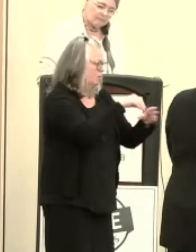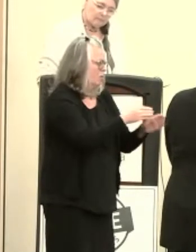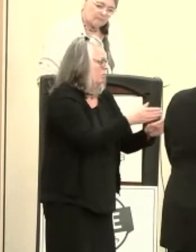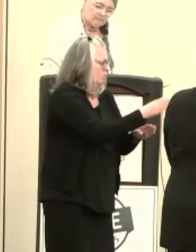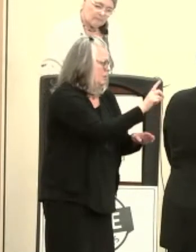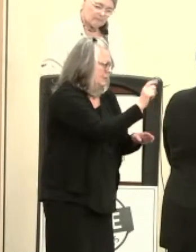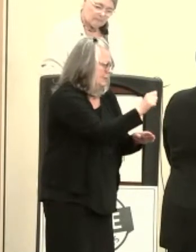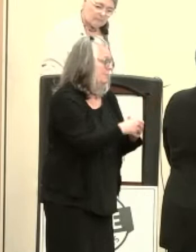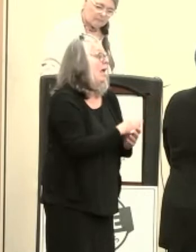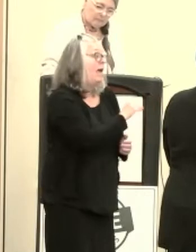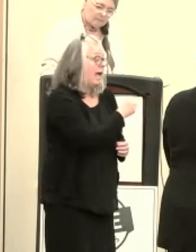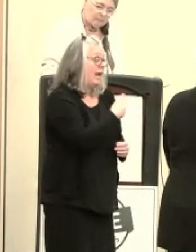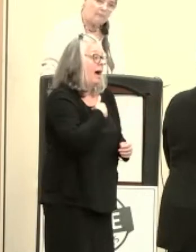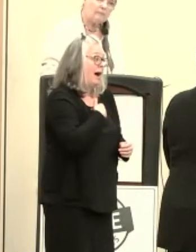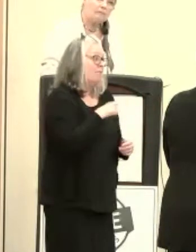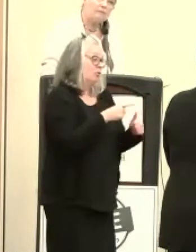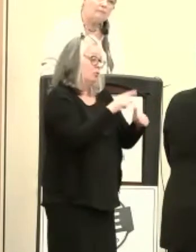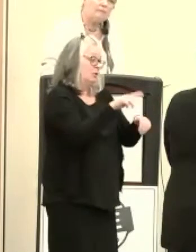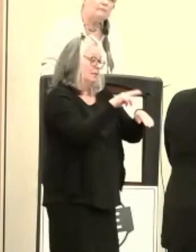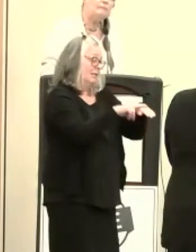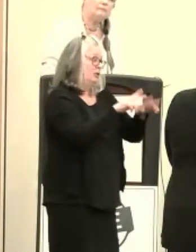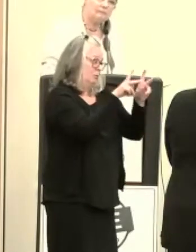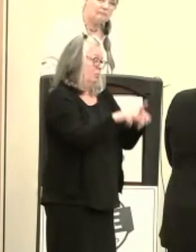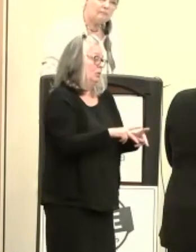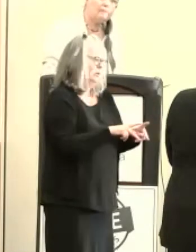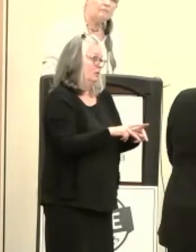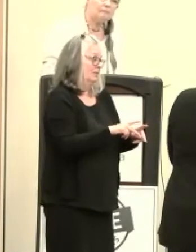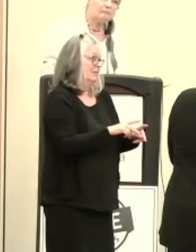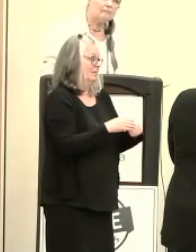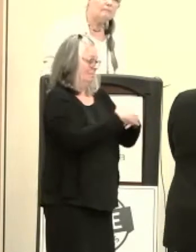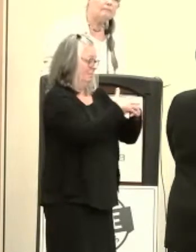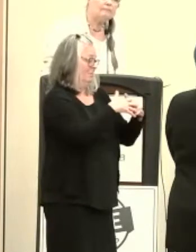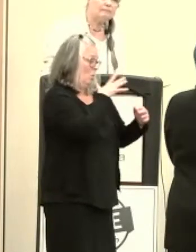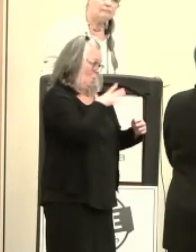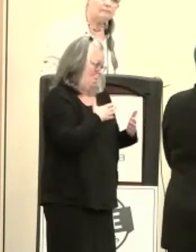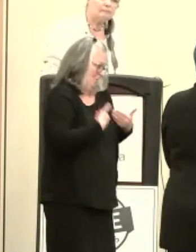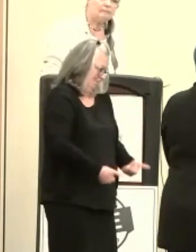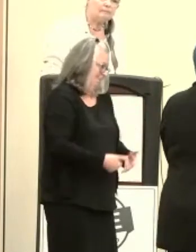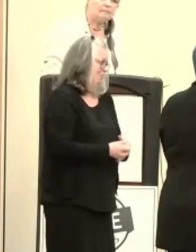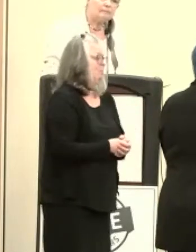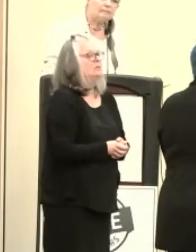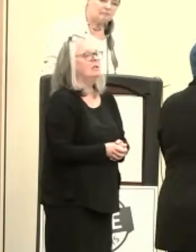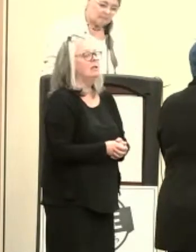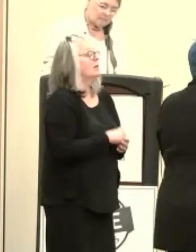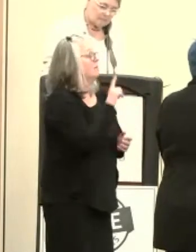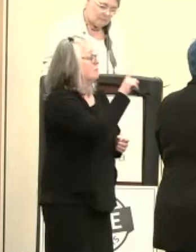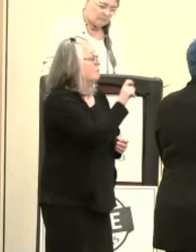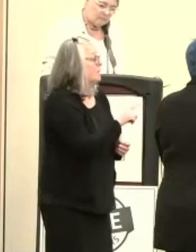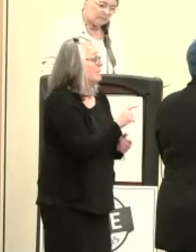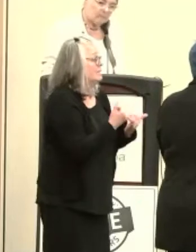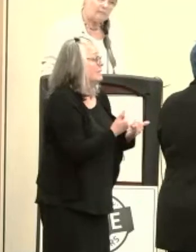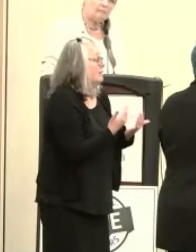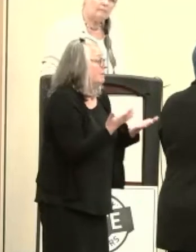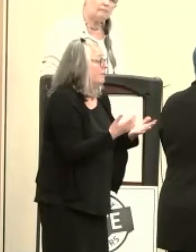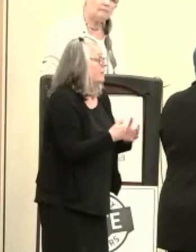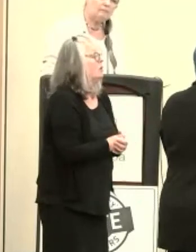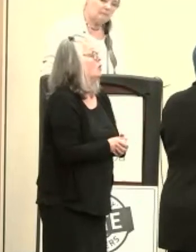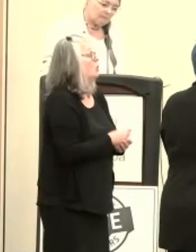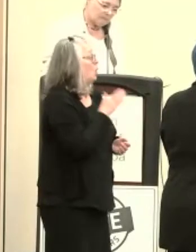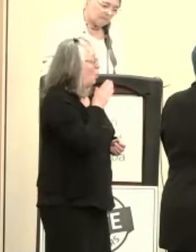sector, and I am a First Nations and Manitoban voting citizen. My questions today are,